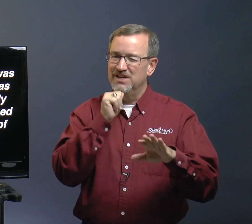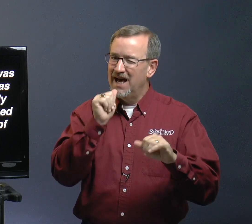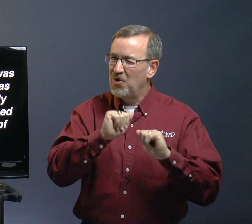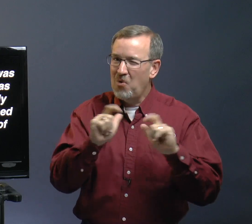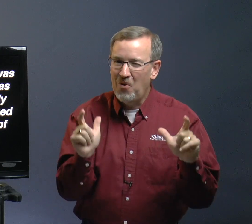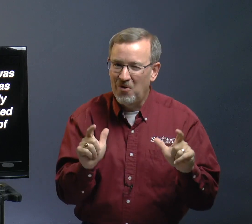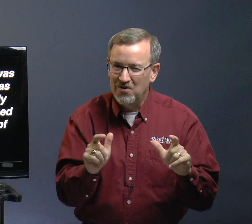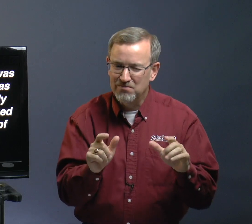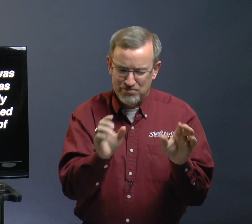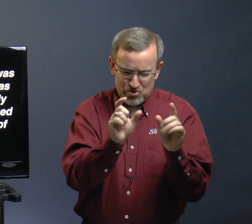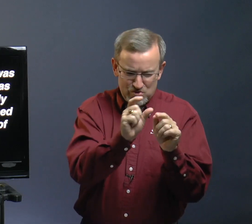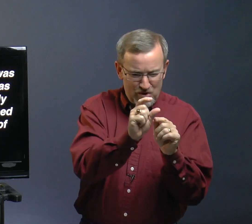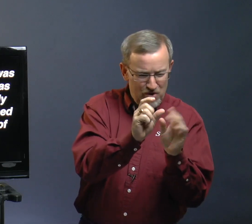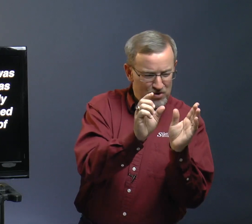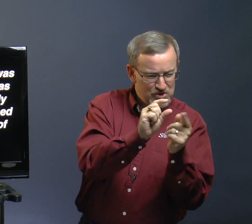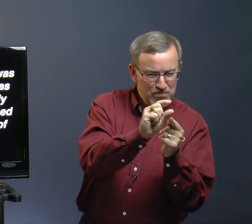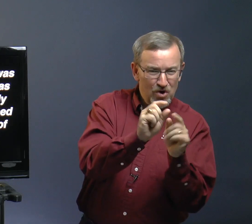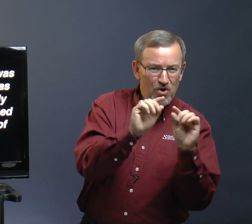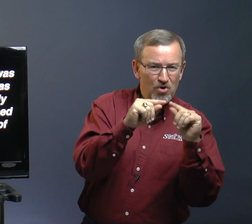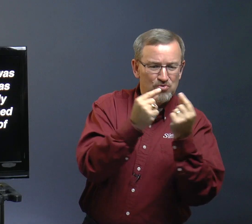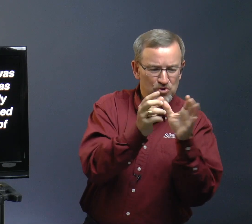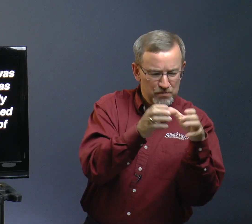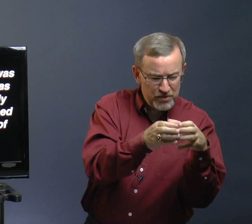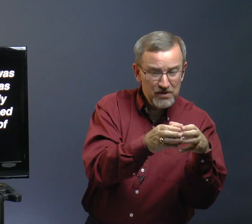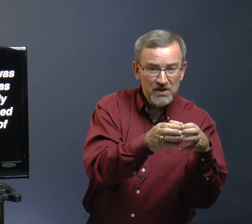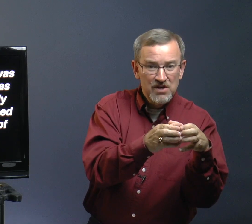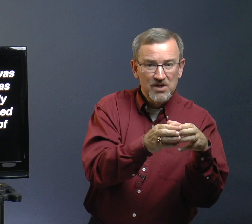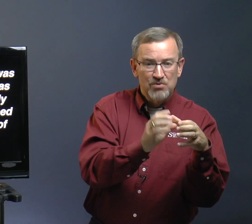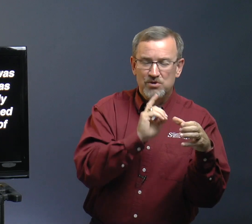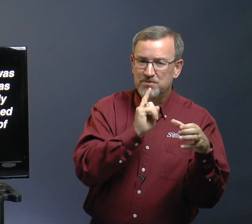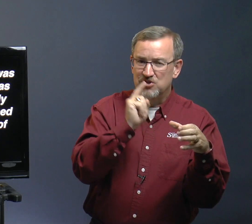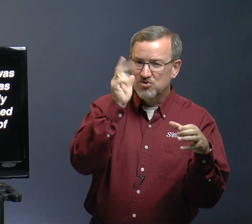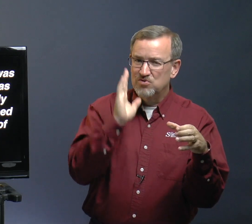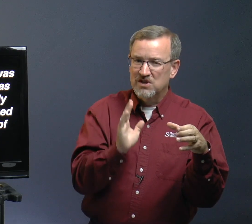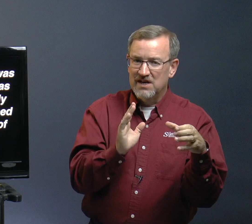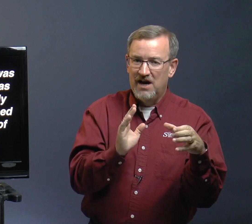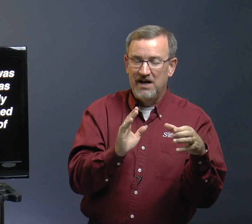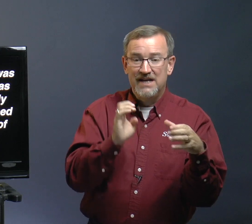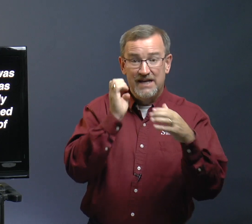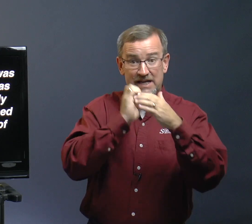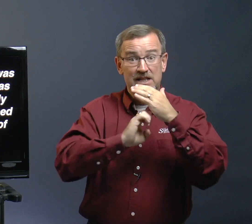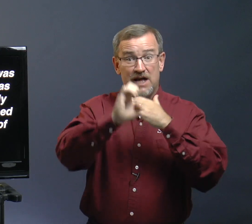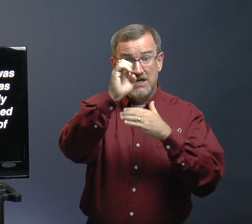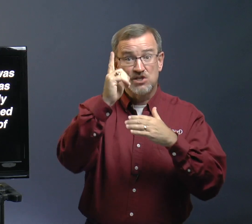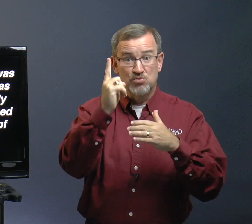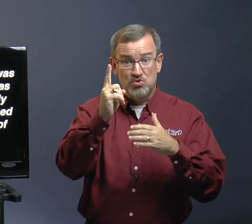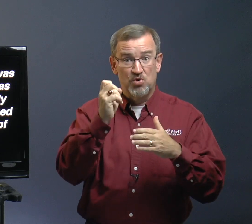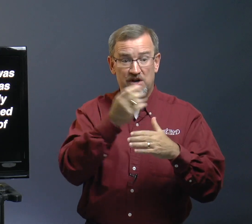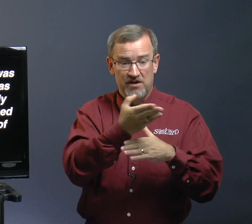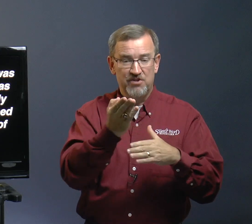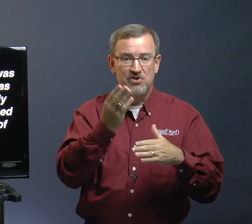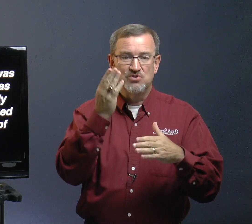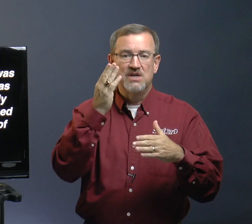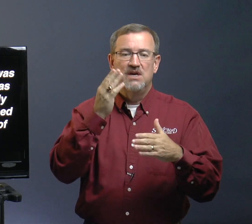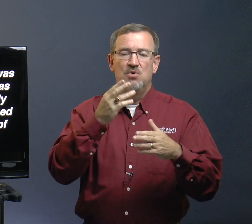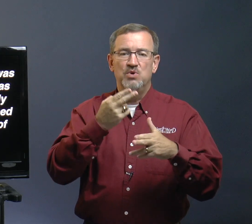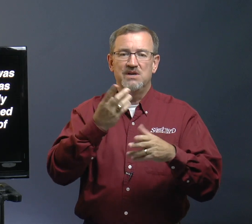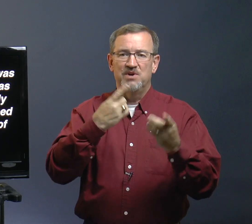not all, small group, was being true to God. Elijah was one of those. We give